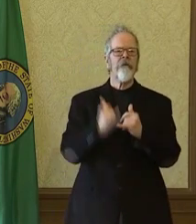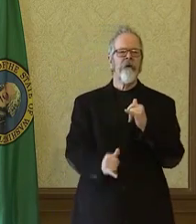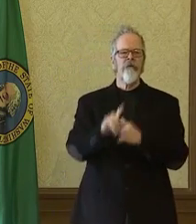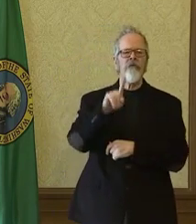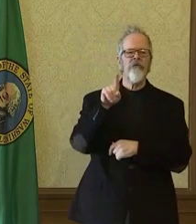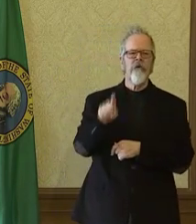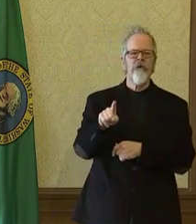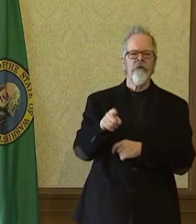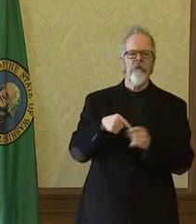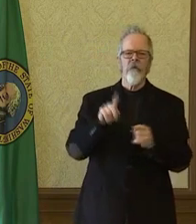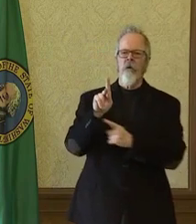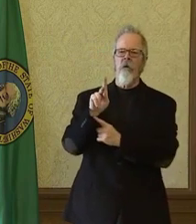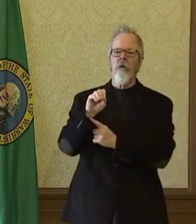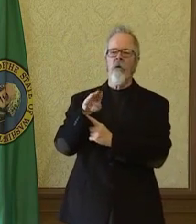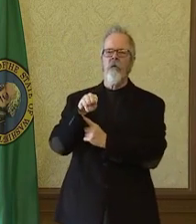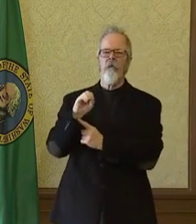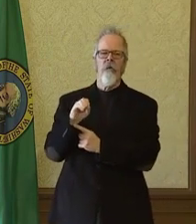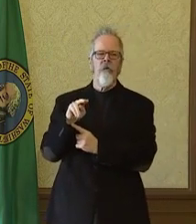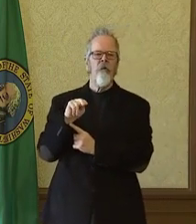Keith, are you